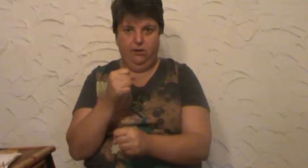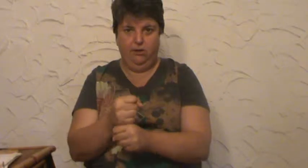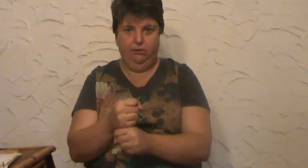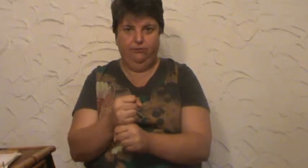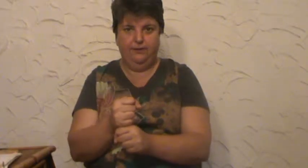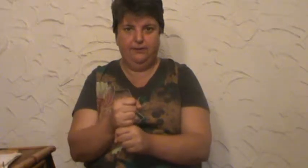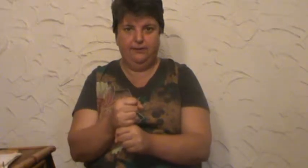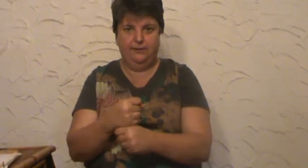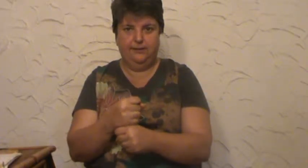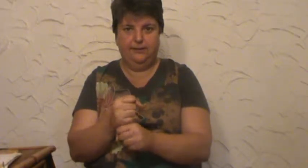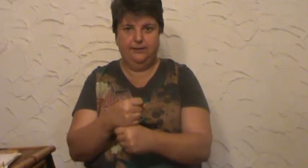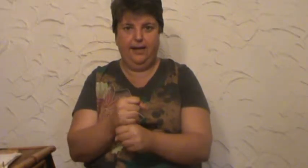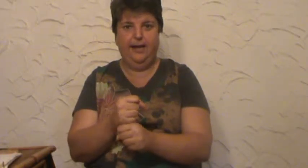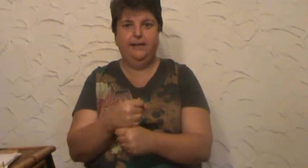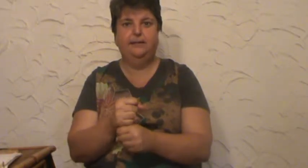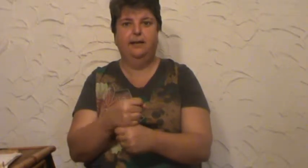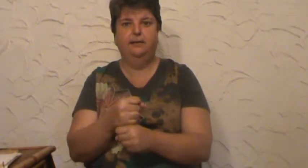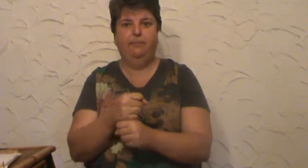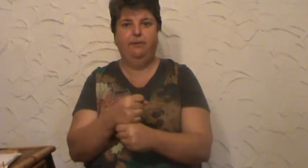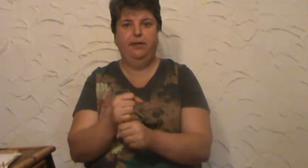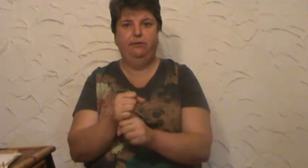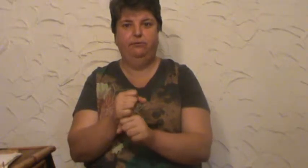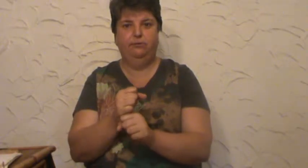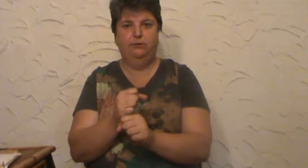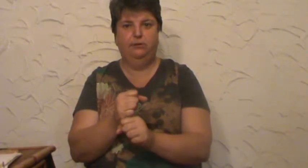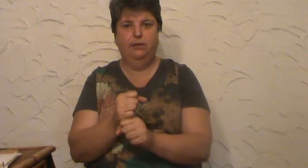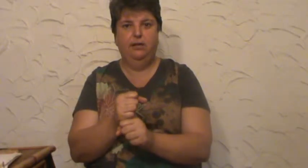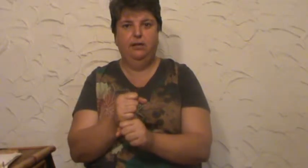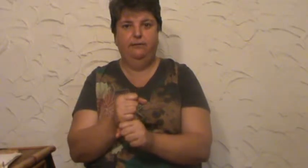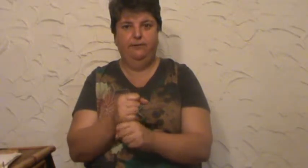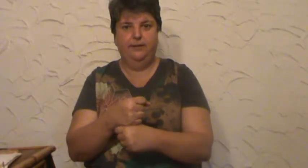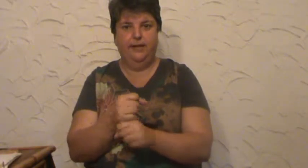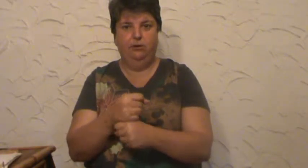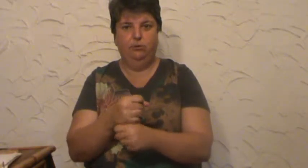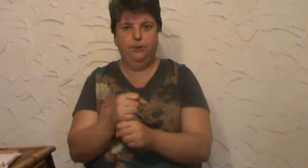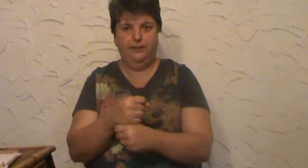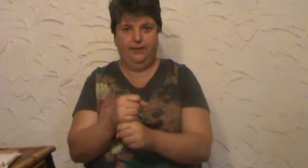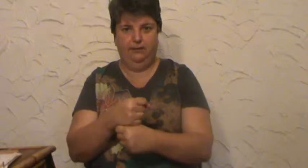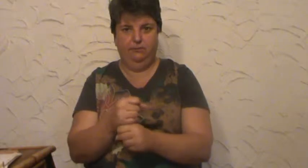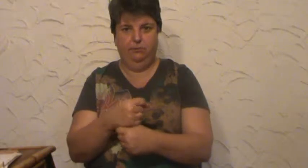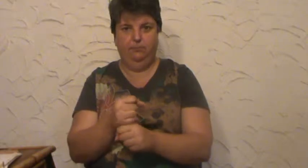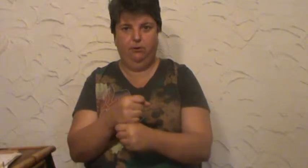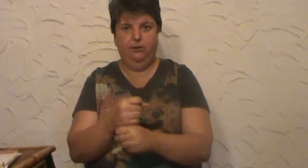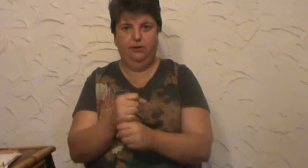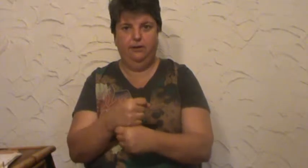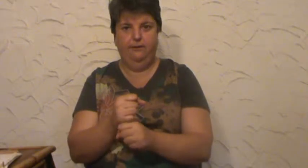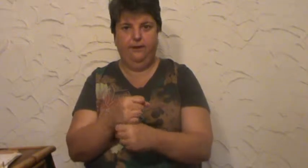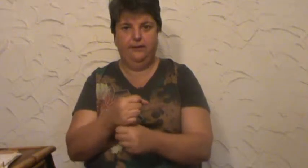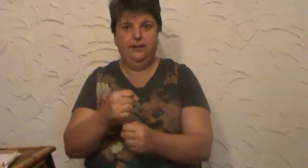Your fist stays on top of the other fist, and you're twisting with both fists.